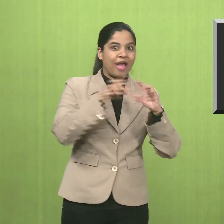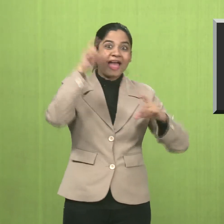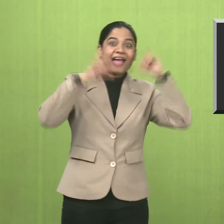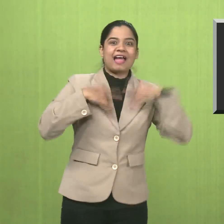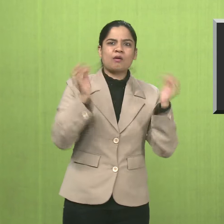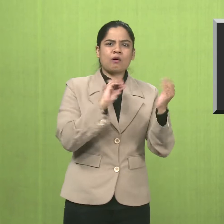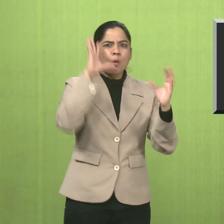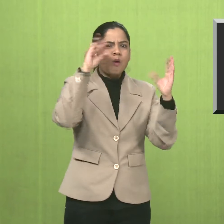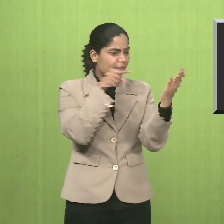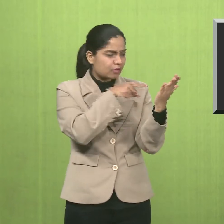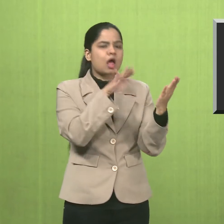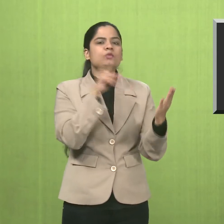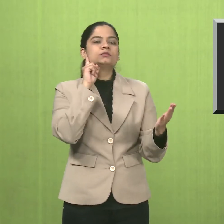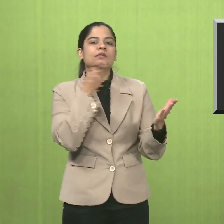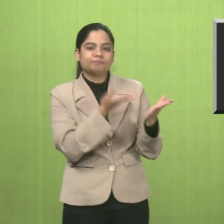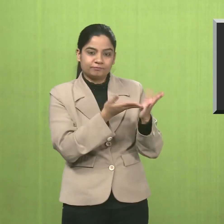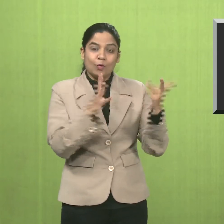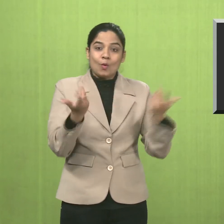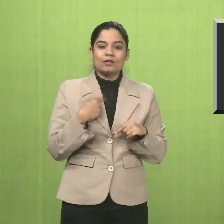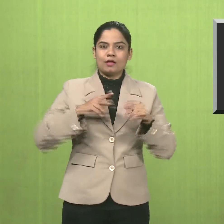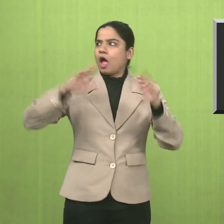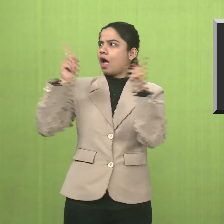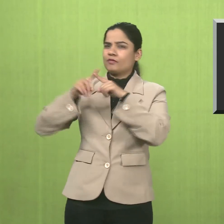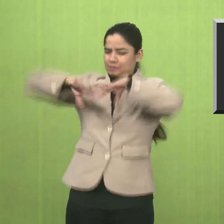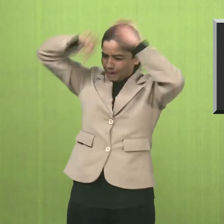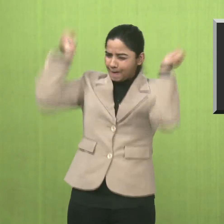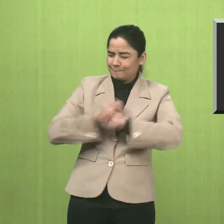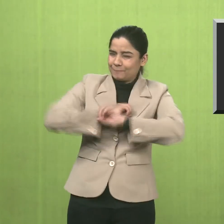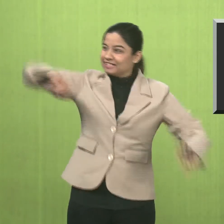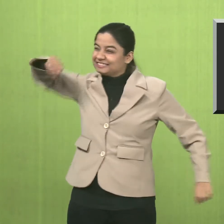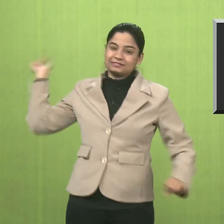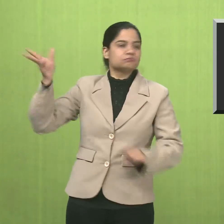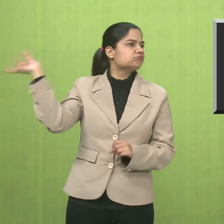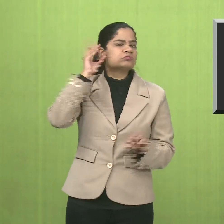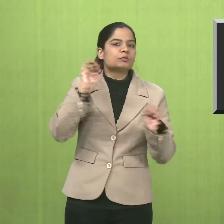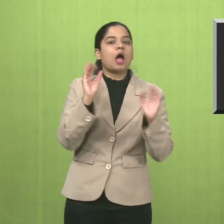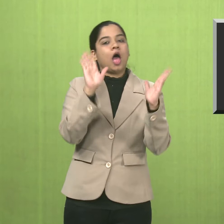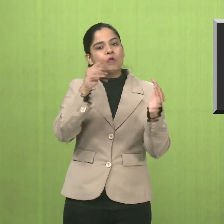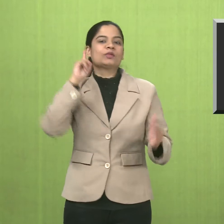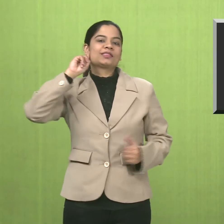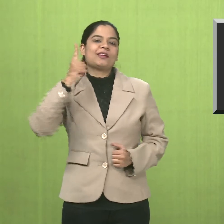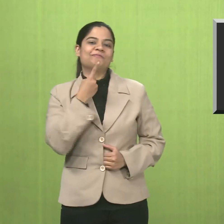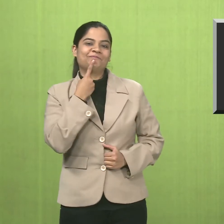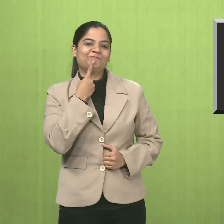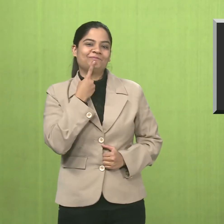is not responding to the sounds. Even to the loud noises, if the baby is not responding, it's a deaf baby.